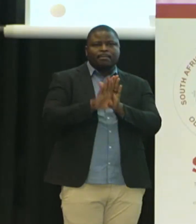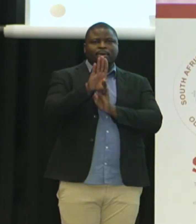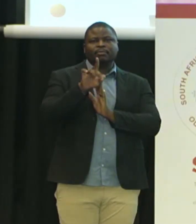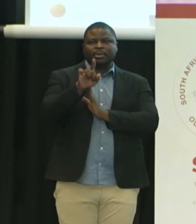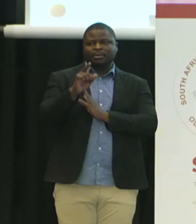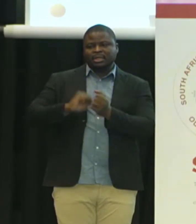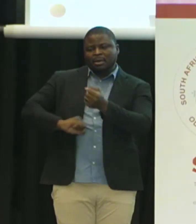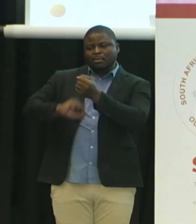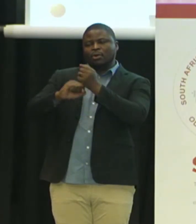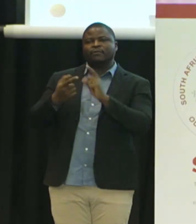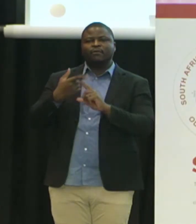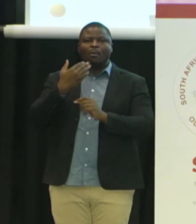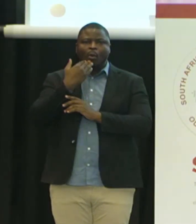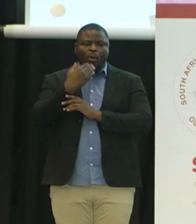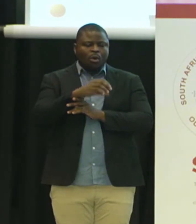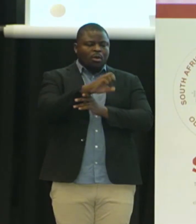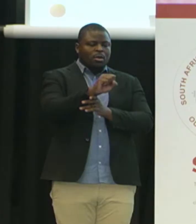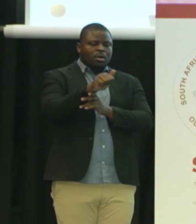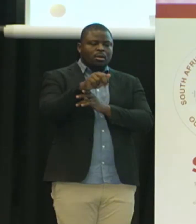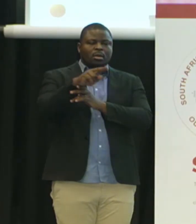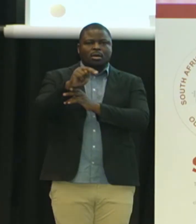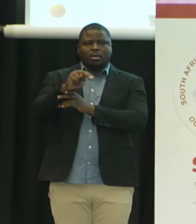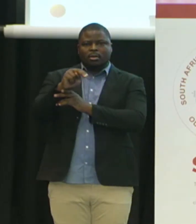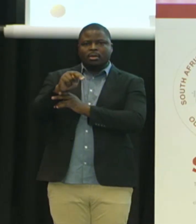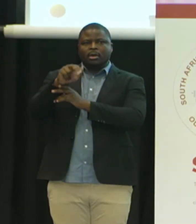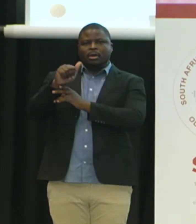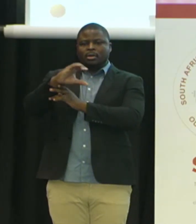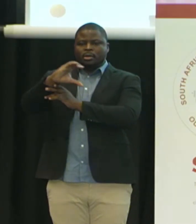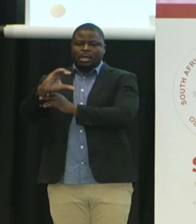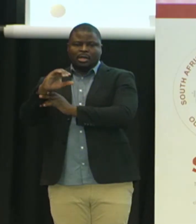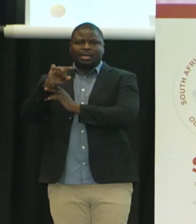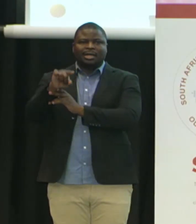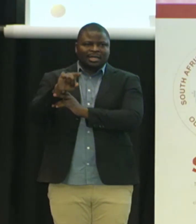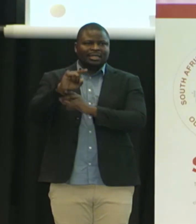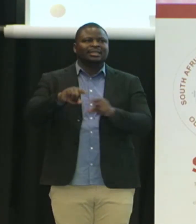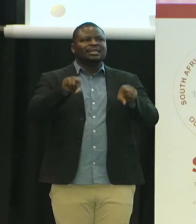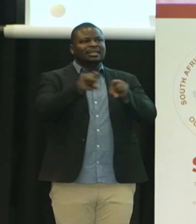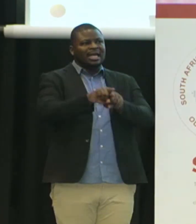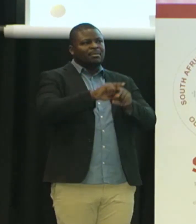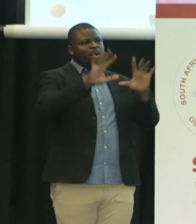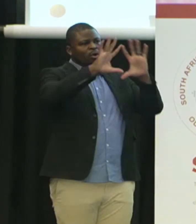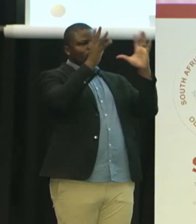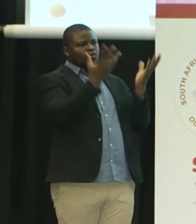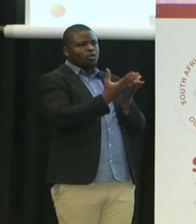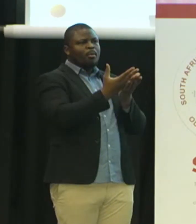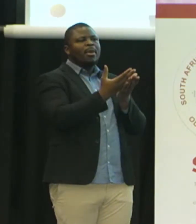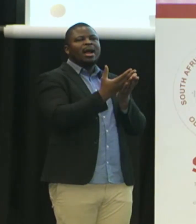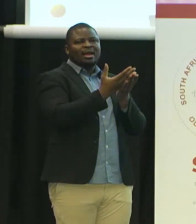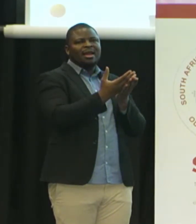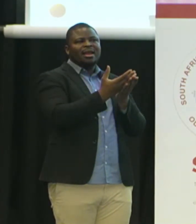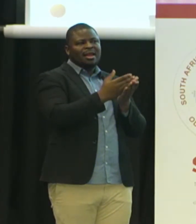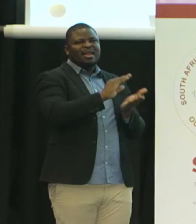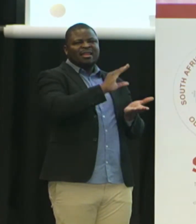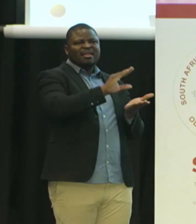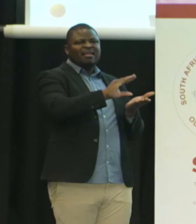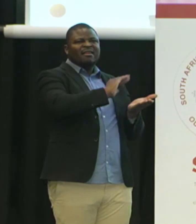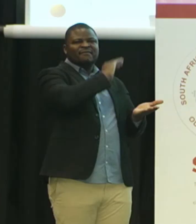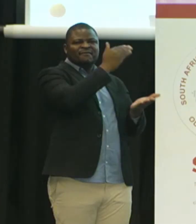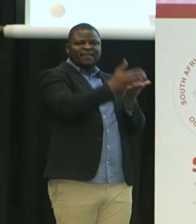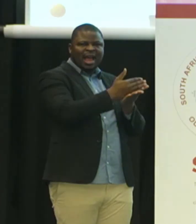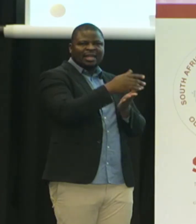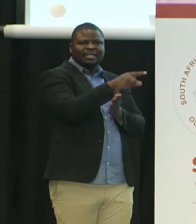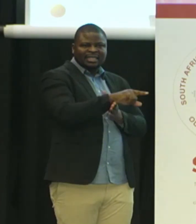SANAC and also from the Global Fund, ORAM, and everybody that is in the space